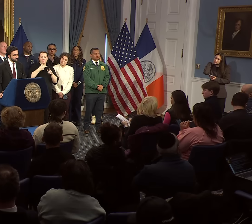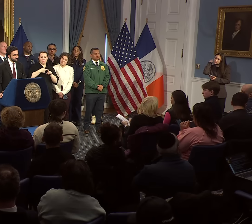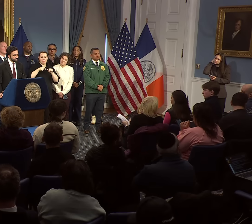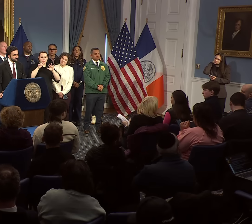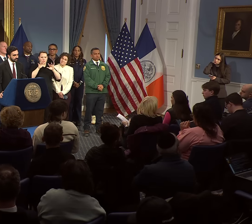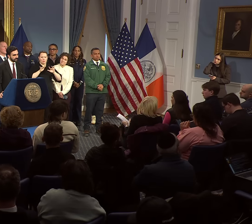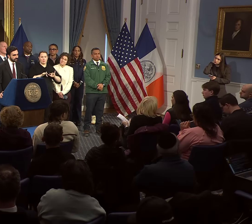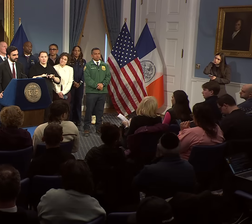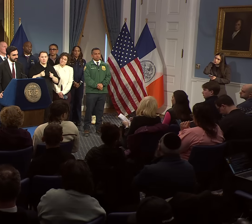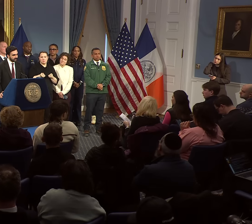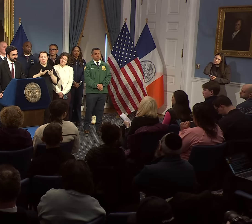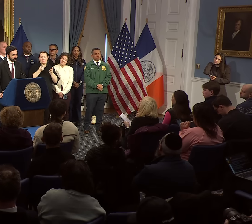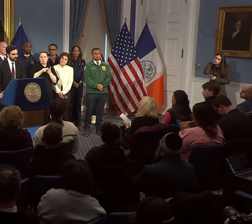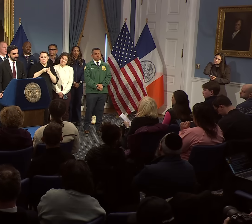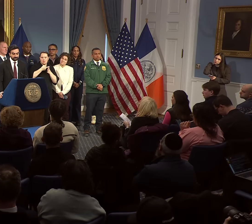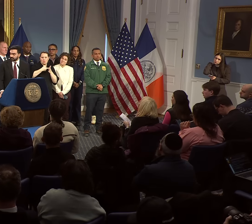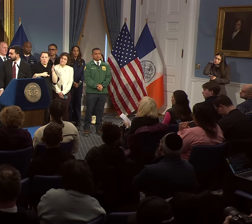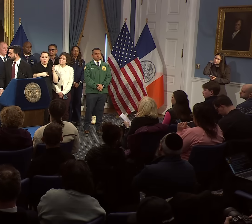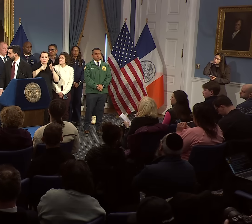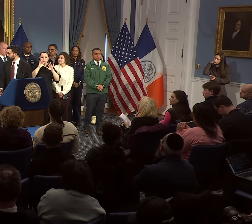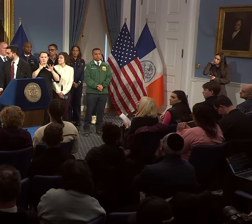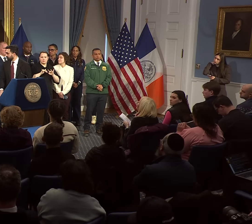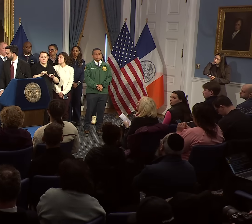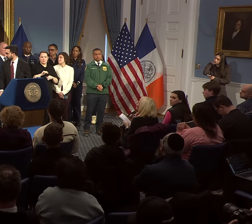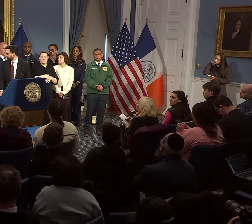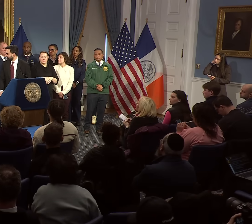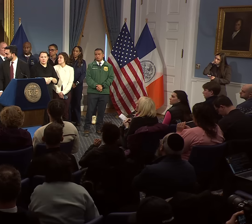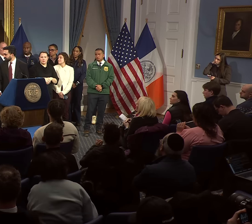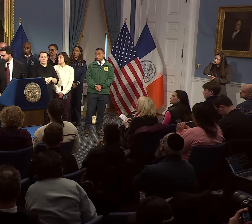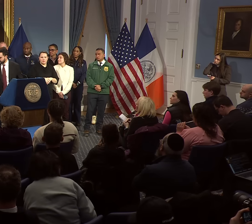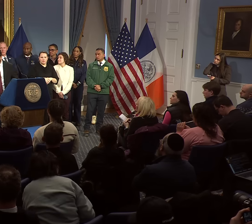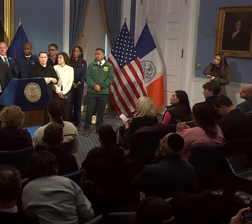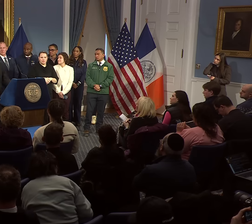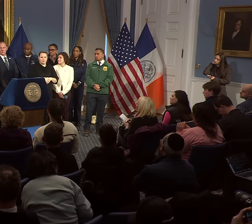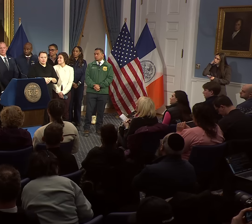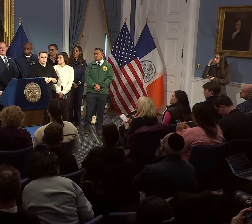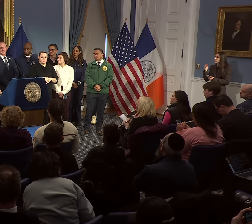cost the city in terms of sanitation, extra overtime?